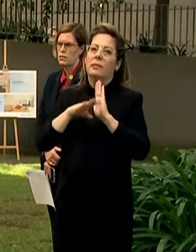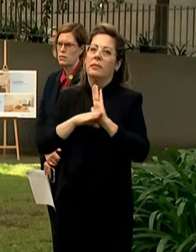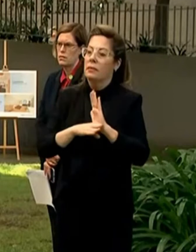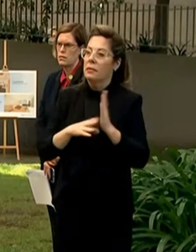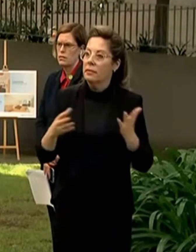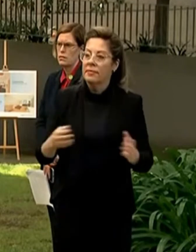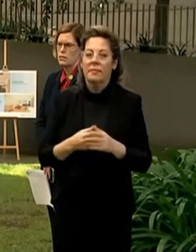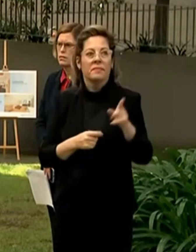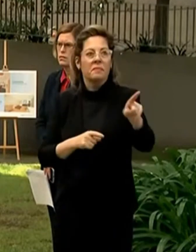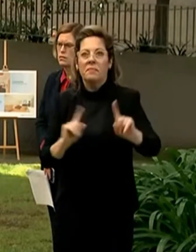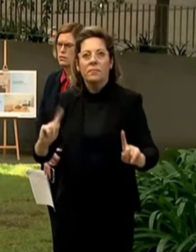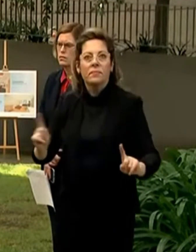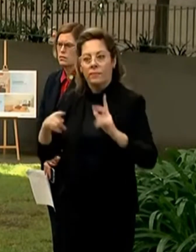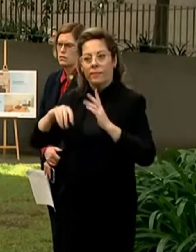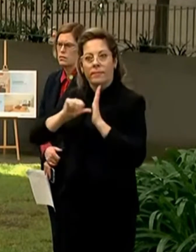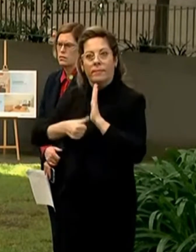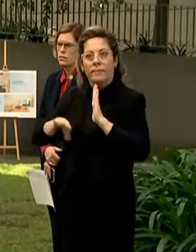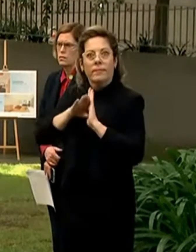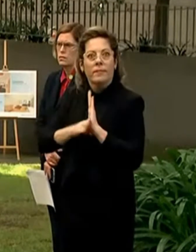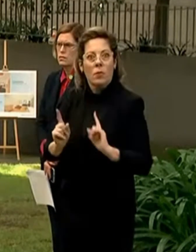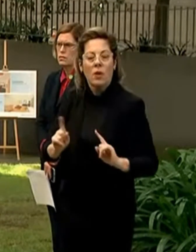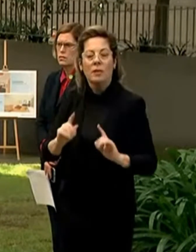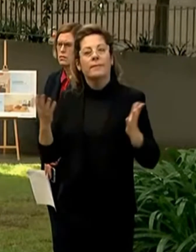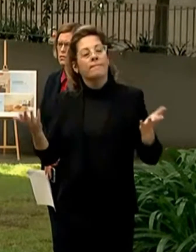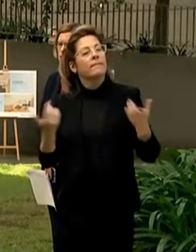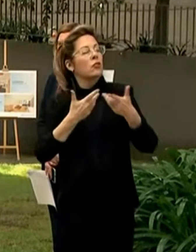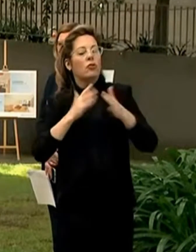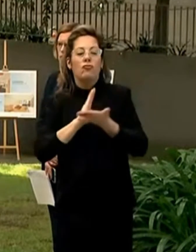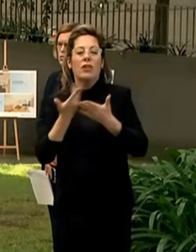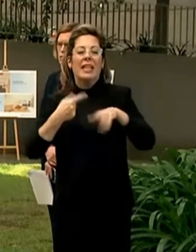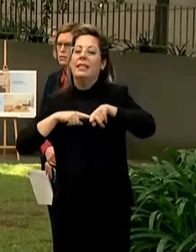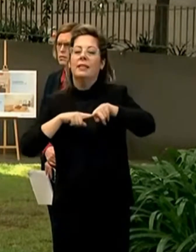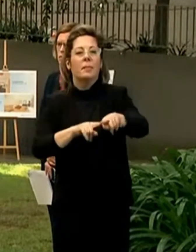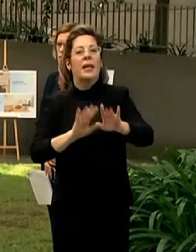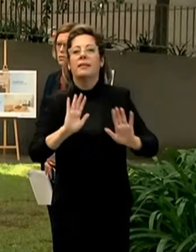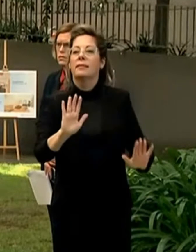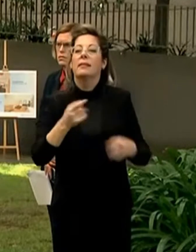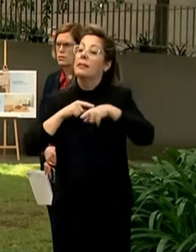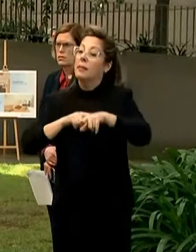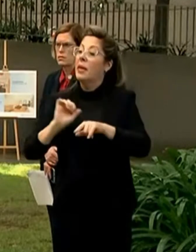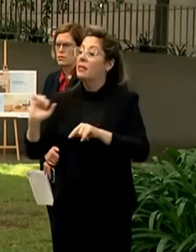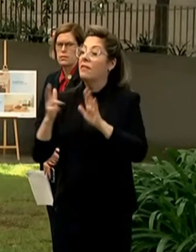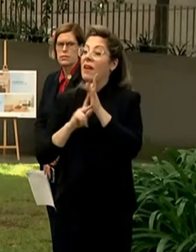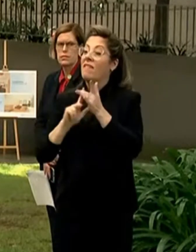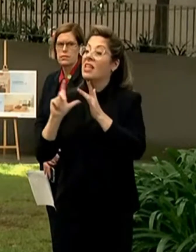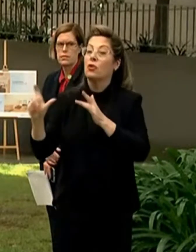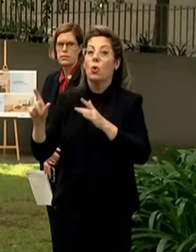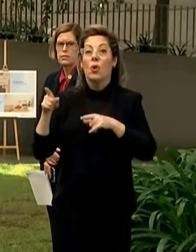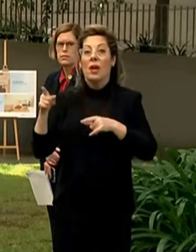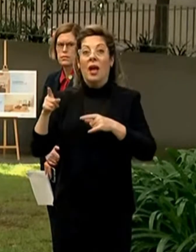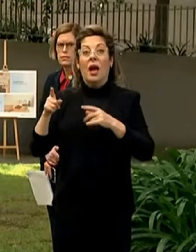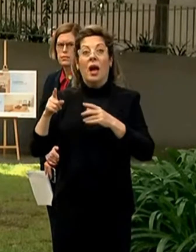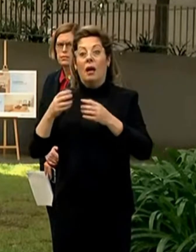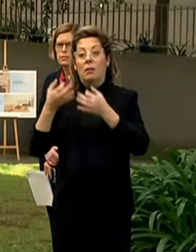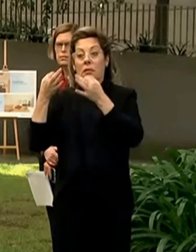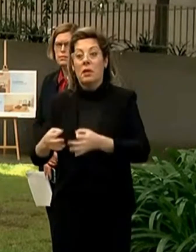to be, again, against the risk, and it also depends in large part as to what the Victorian Premier announces in relation to whether or not they proceed to the next